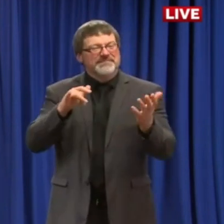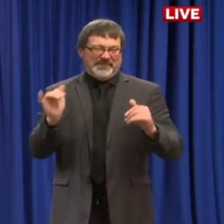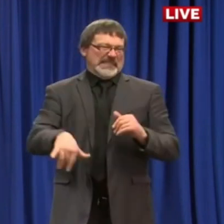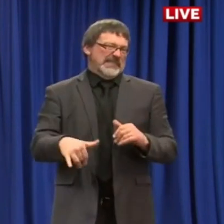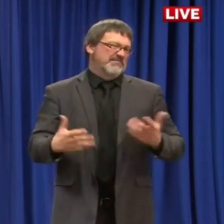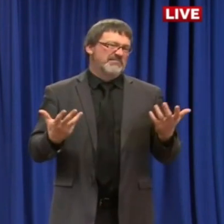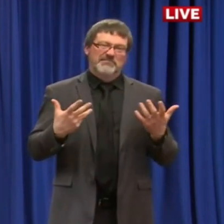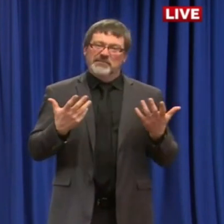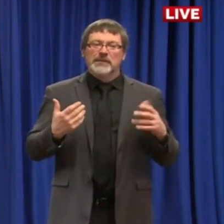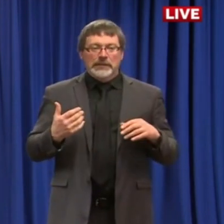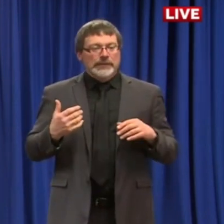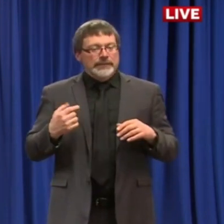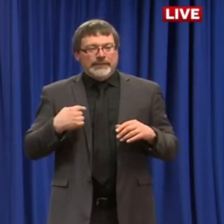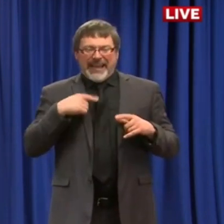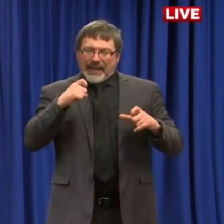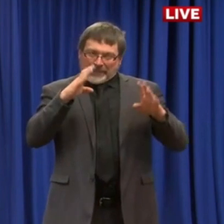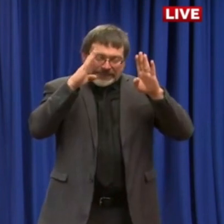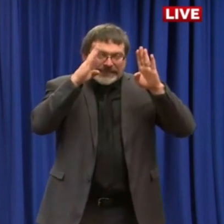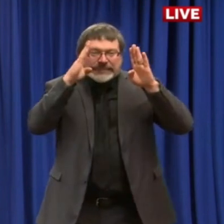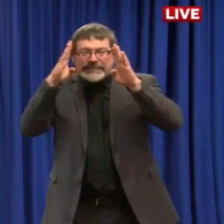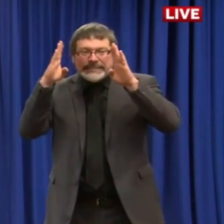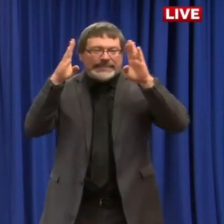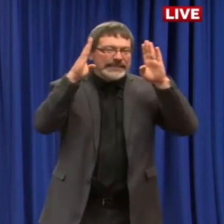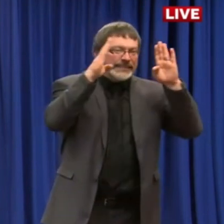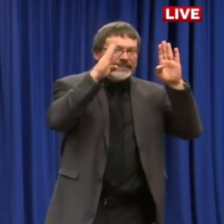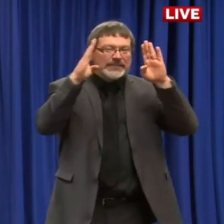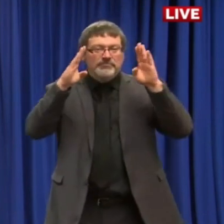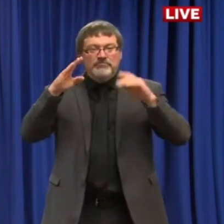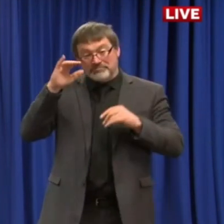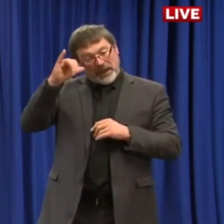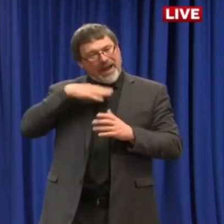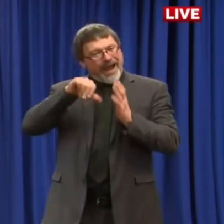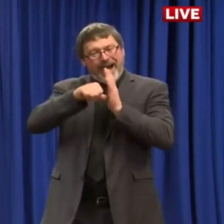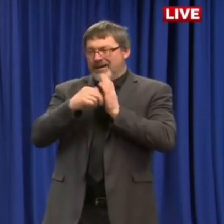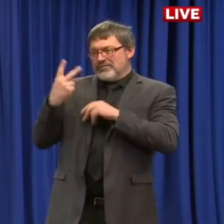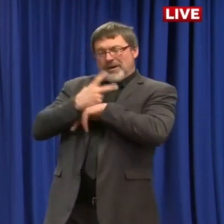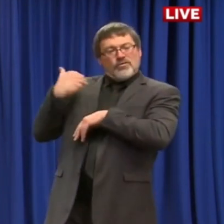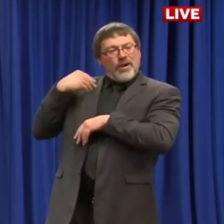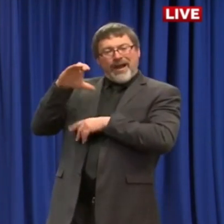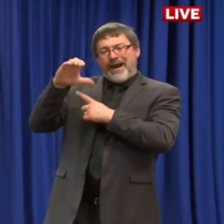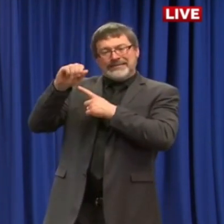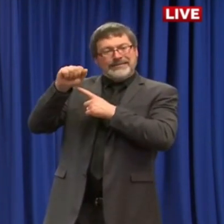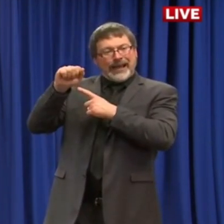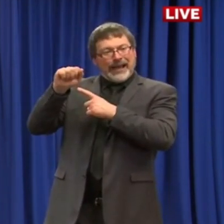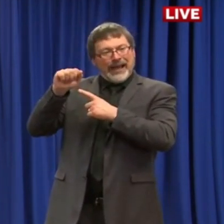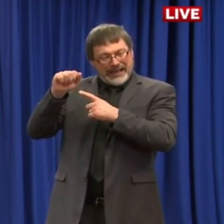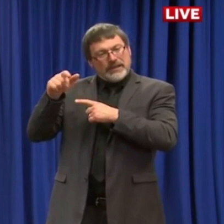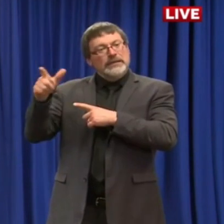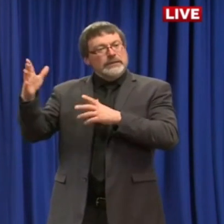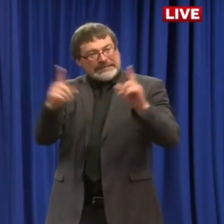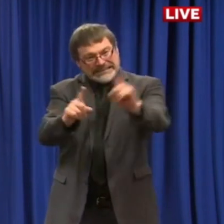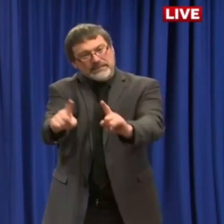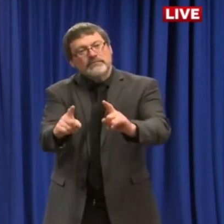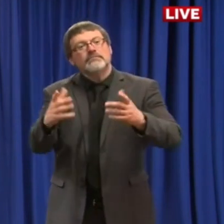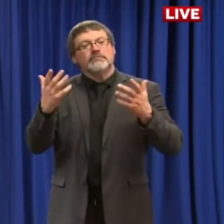It's why I talk so much about CASA, why I talk about trying to get certain programs up. We're talking, we've been able to maintain a lot of our child